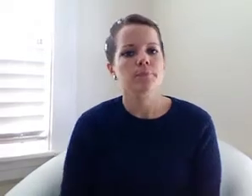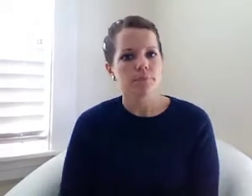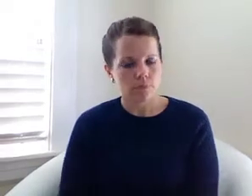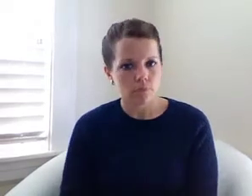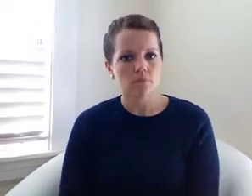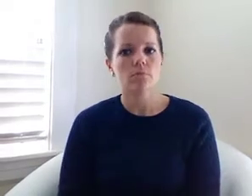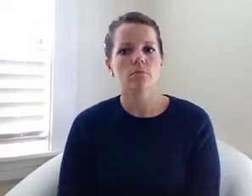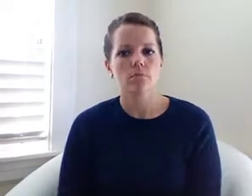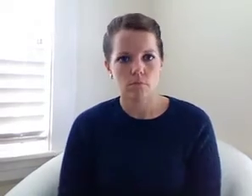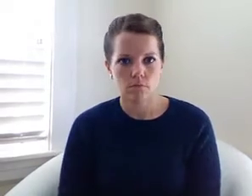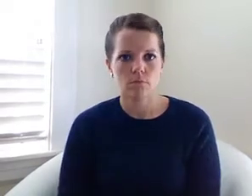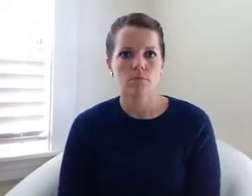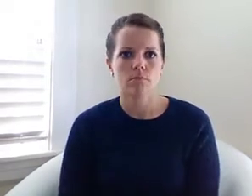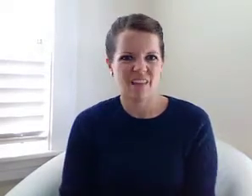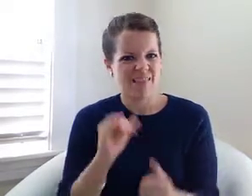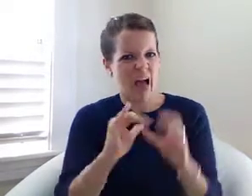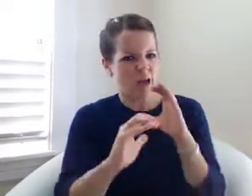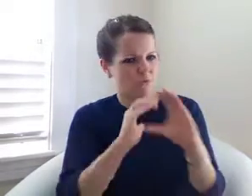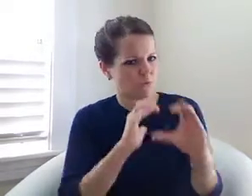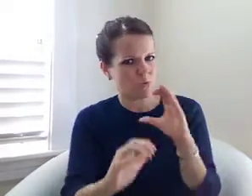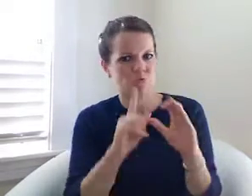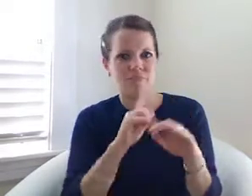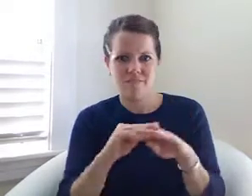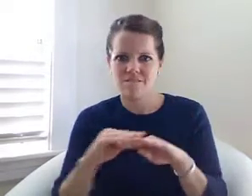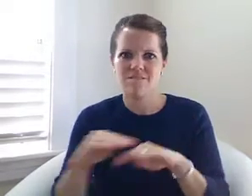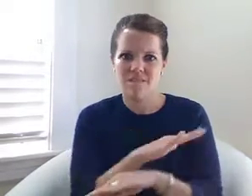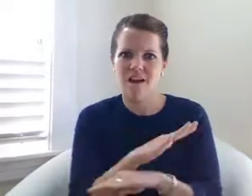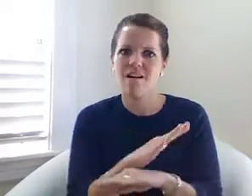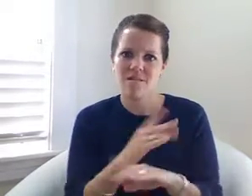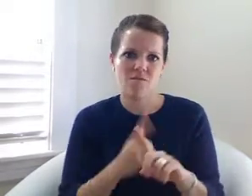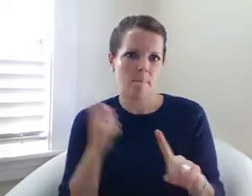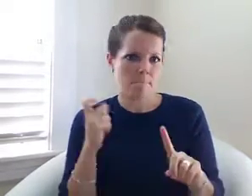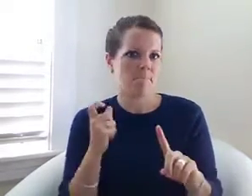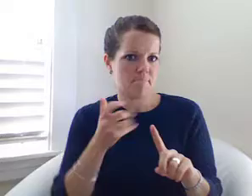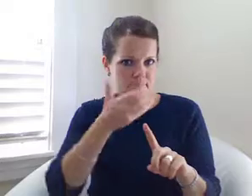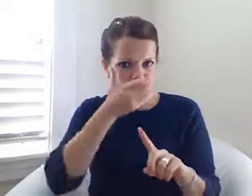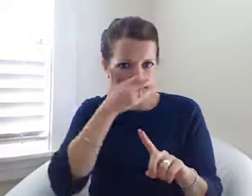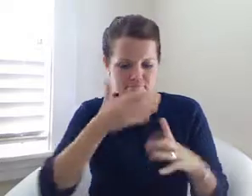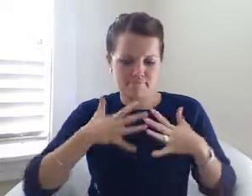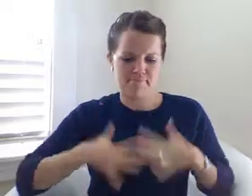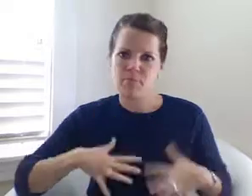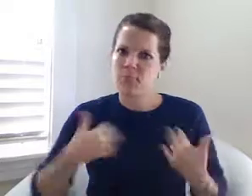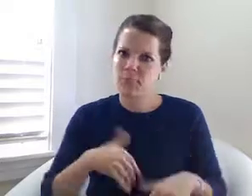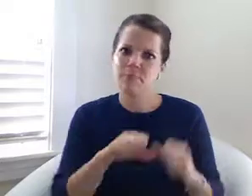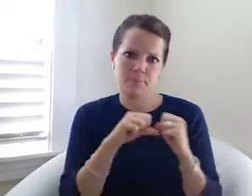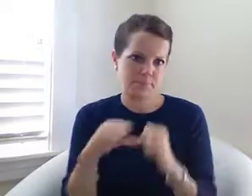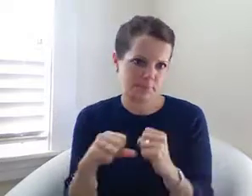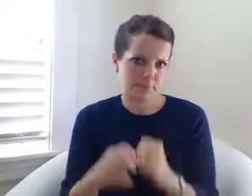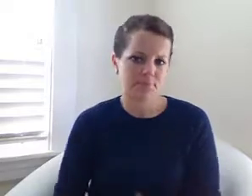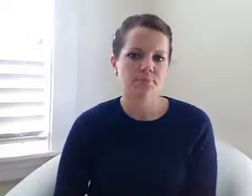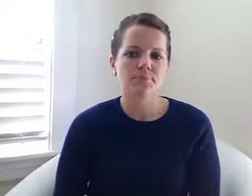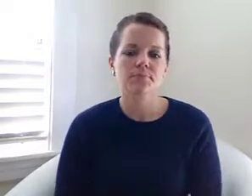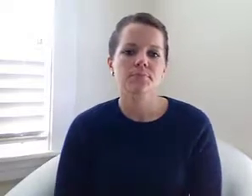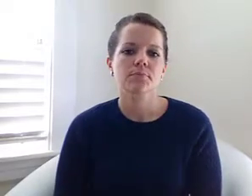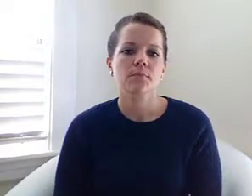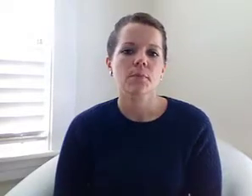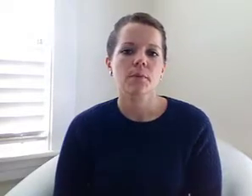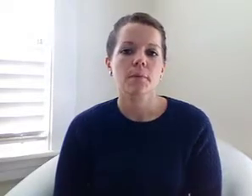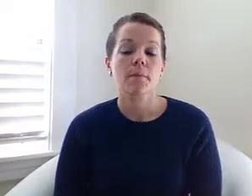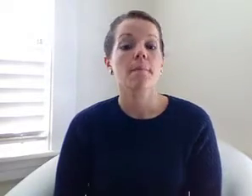aware of how the communication dynamic is affected when an interpreter is also donning a mask and gown. Further,